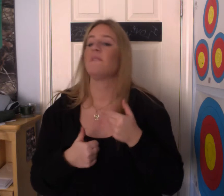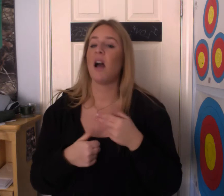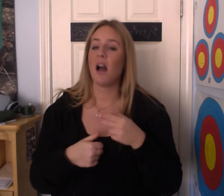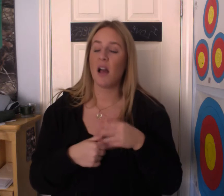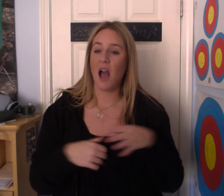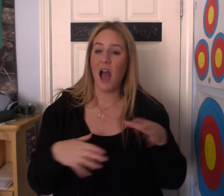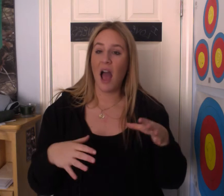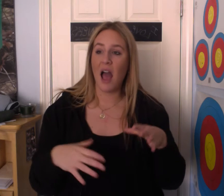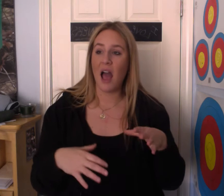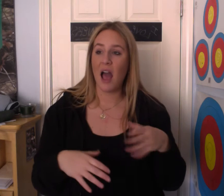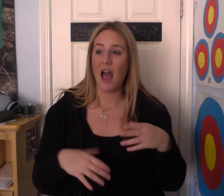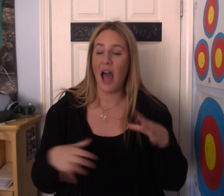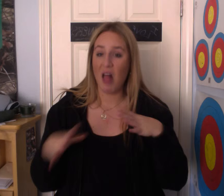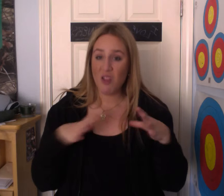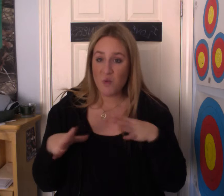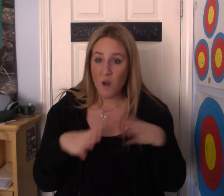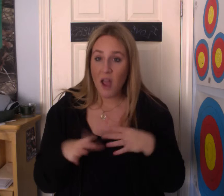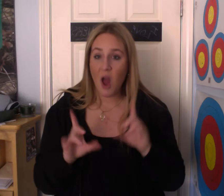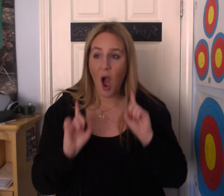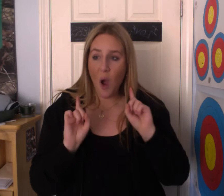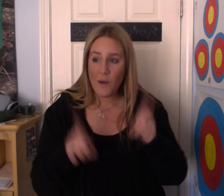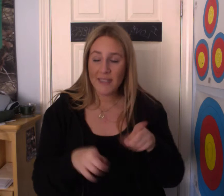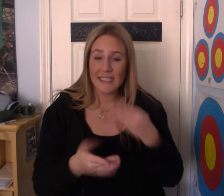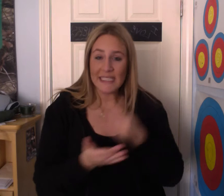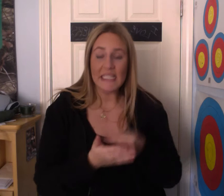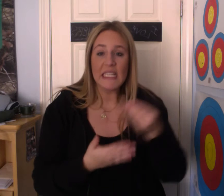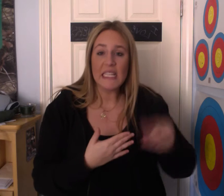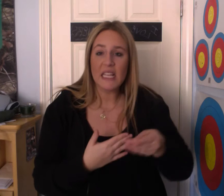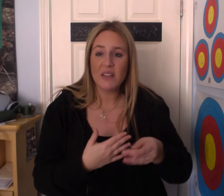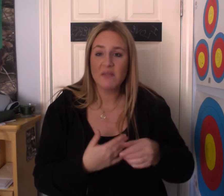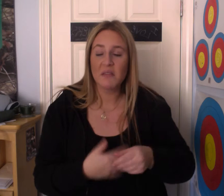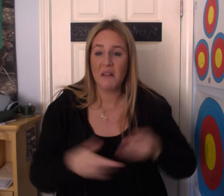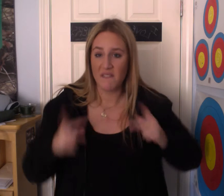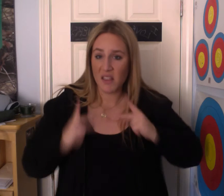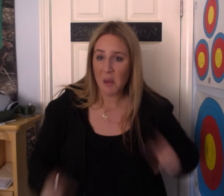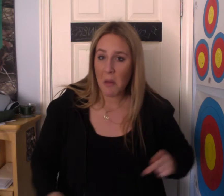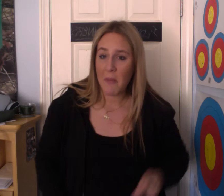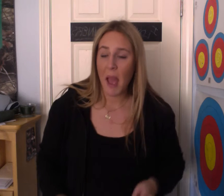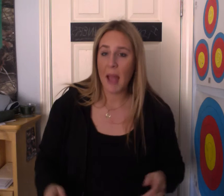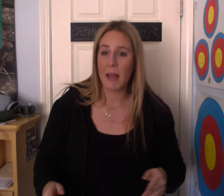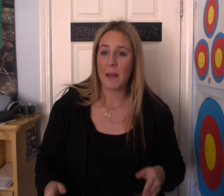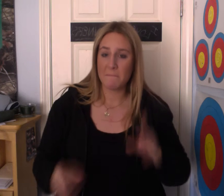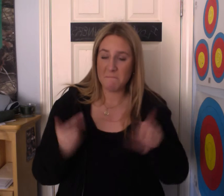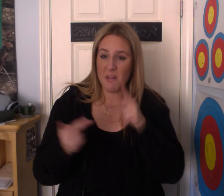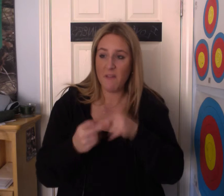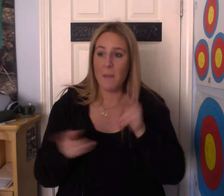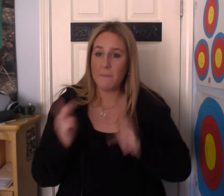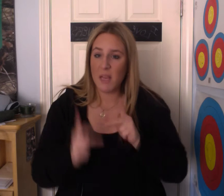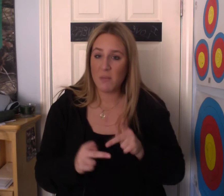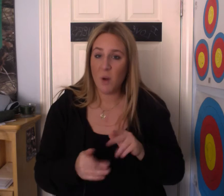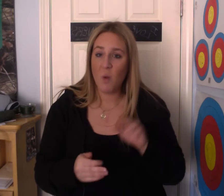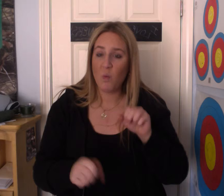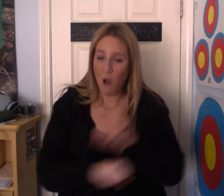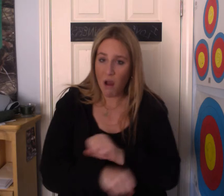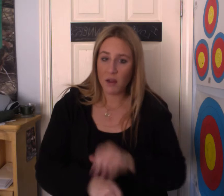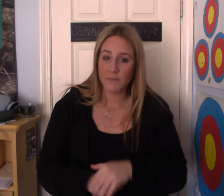play disabled on screen. Upon graduating, I moved back home, and my first acting gig was as an extra